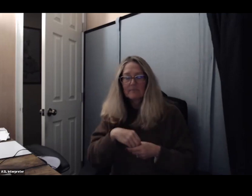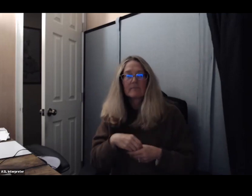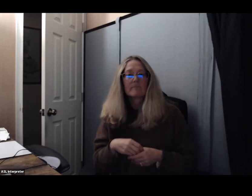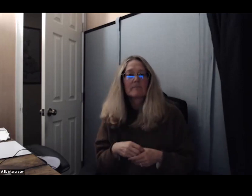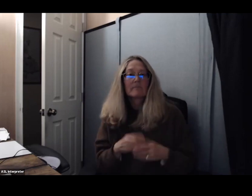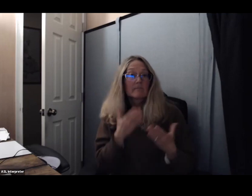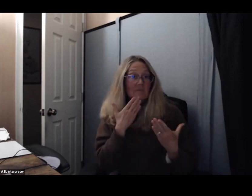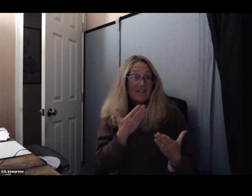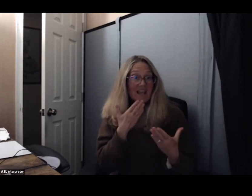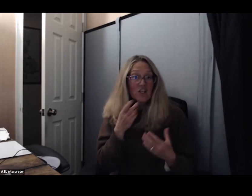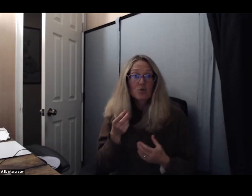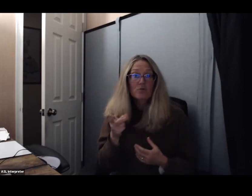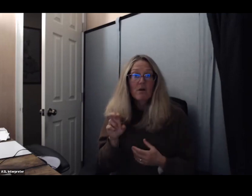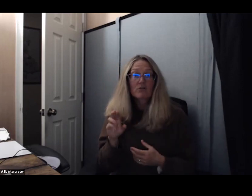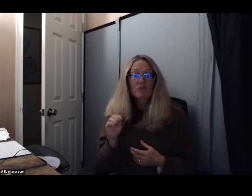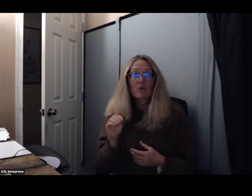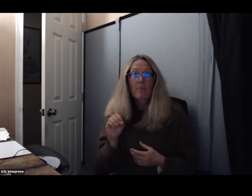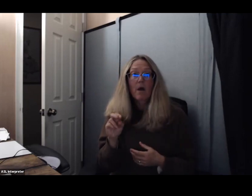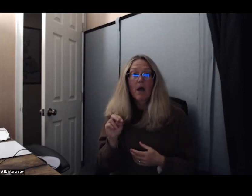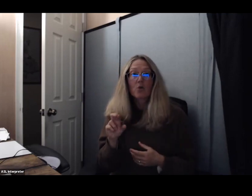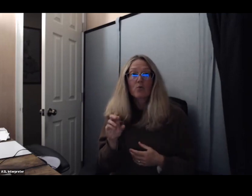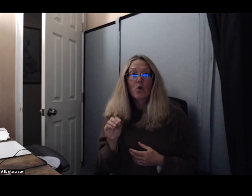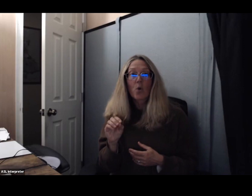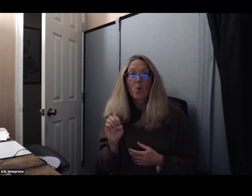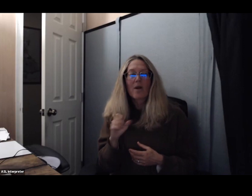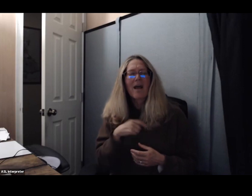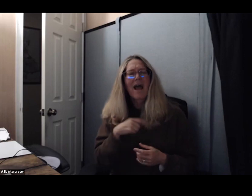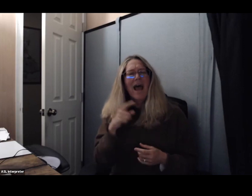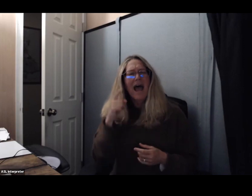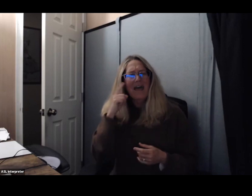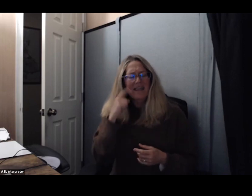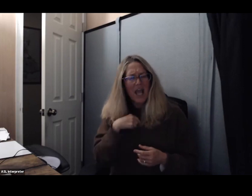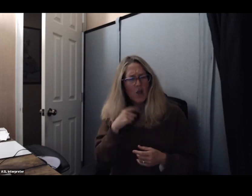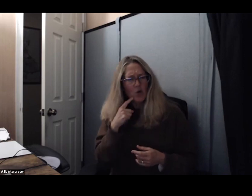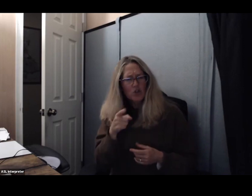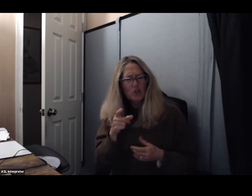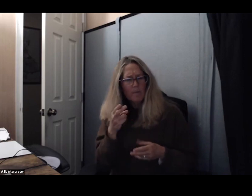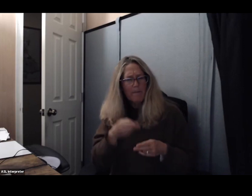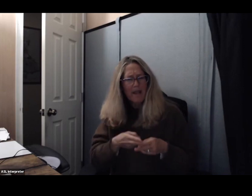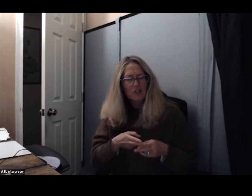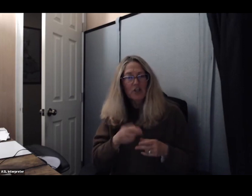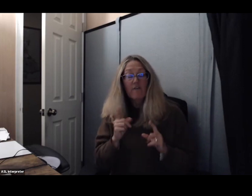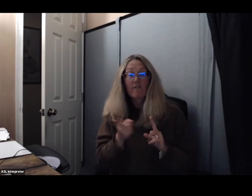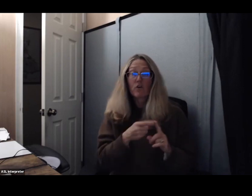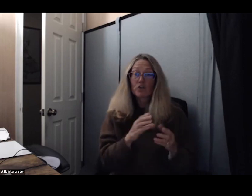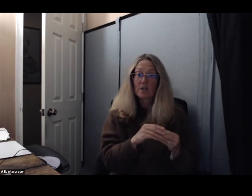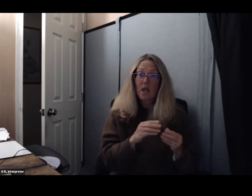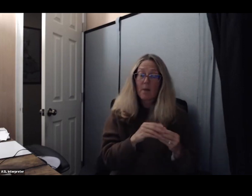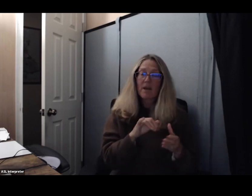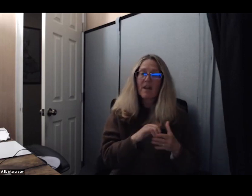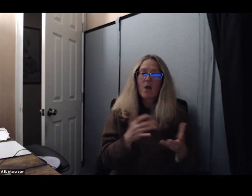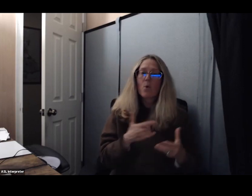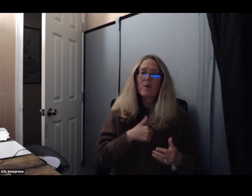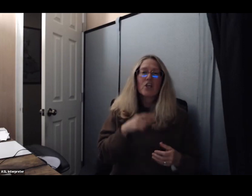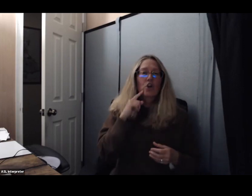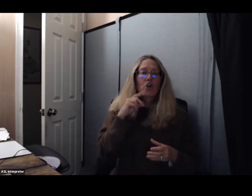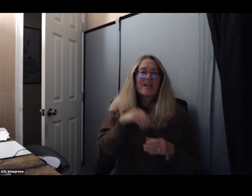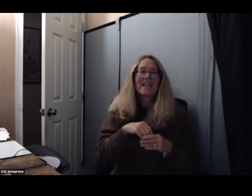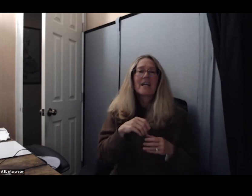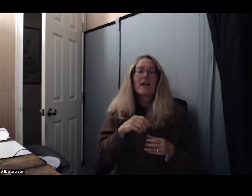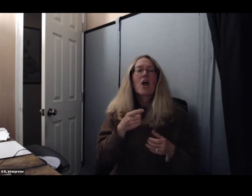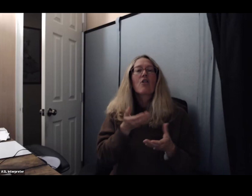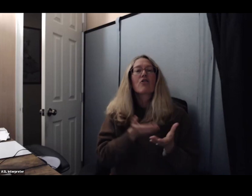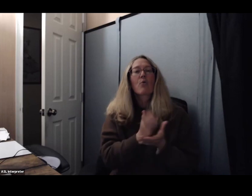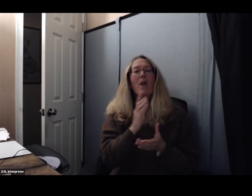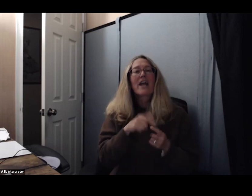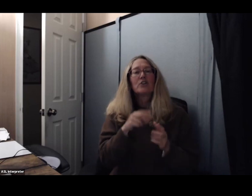Thank you, Dr. Monroe. Just a couple of questions. I think I heard you say that. But first, a comment. That was one of the things that we heard in the Right to